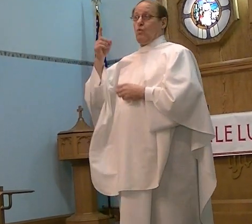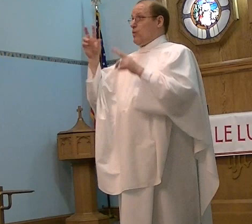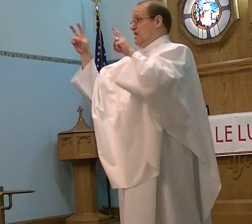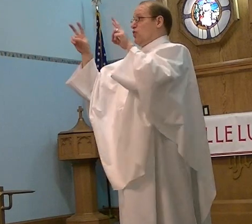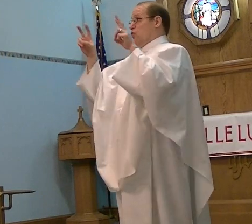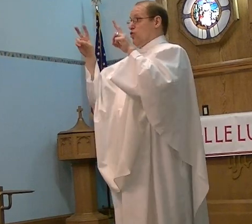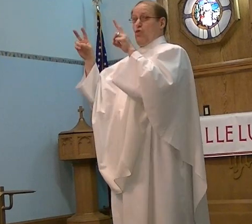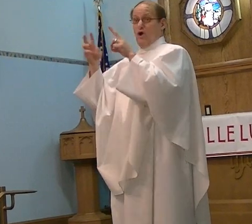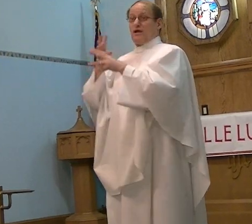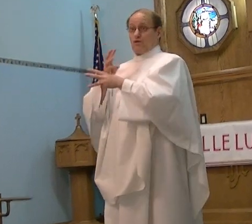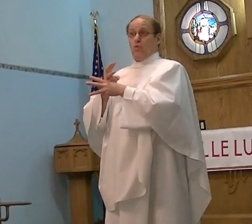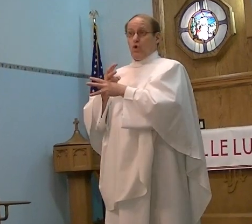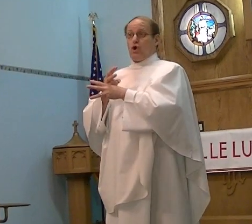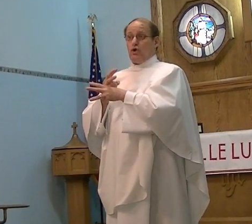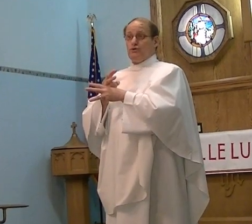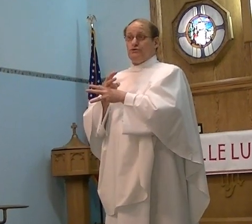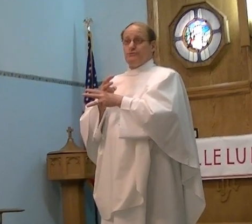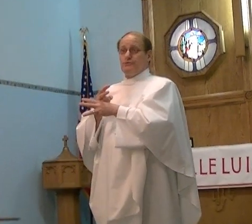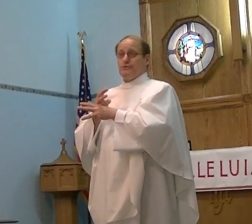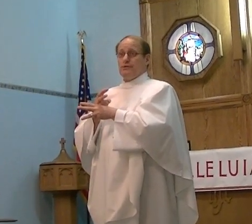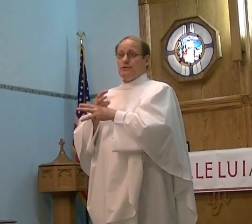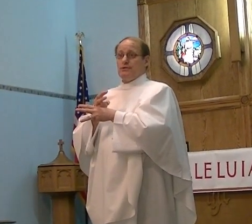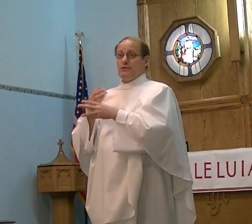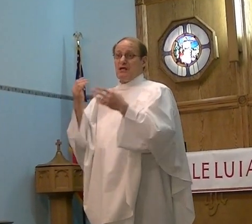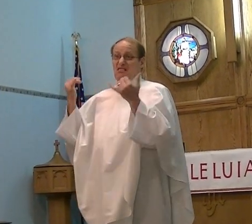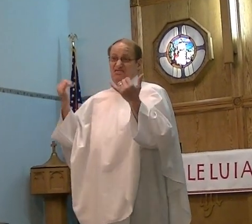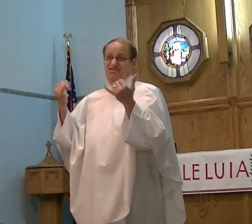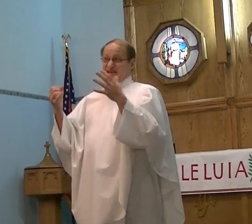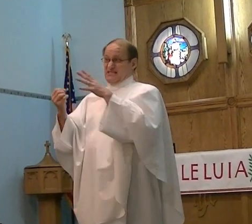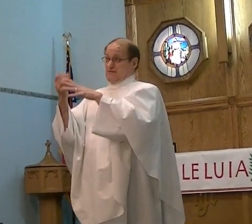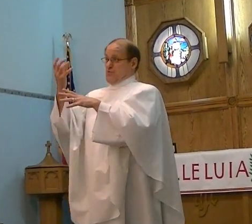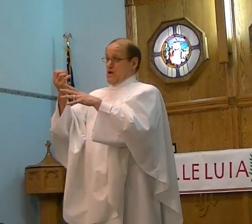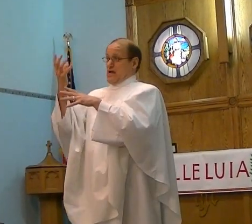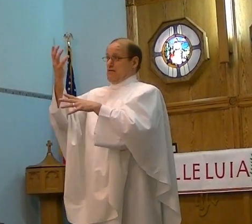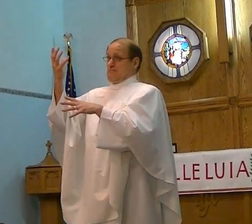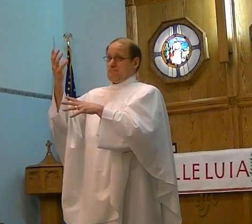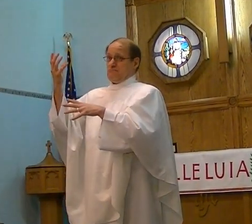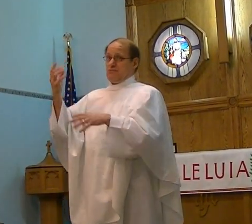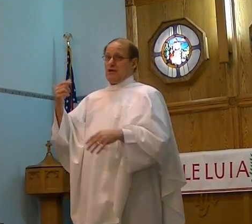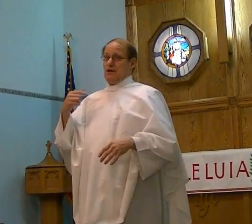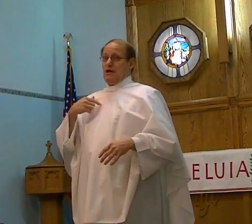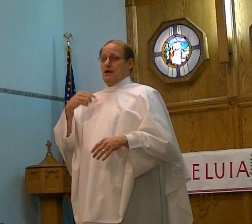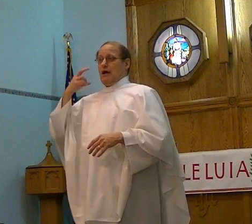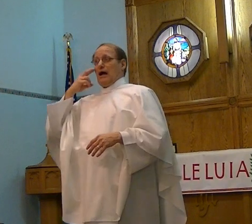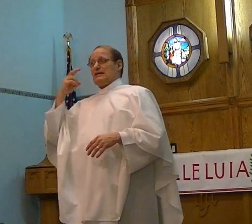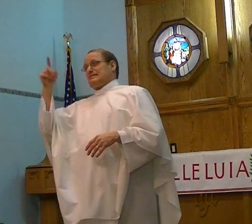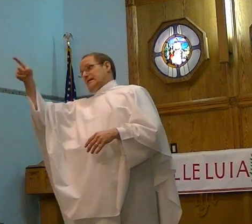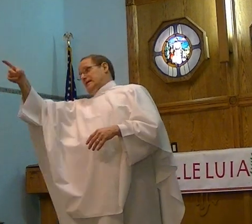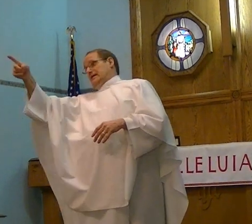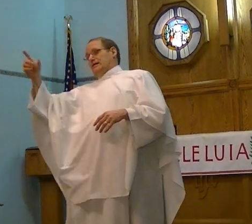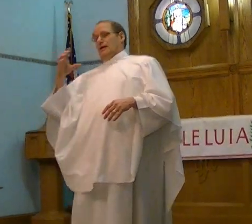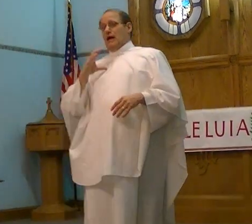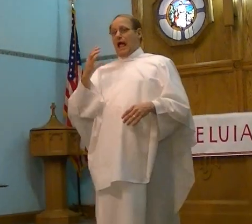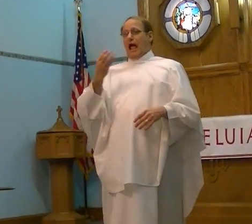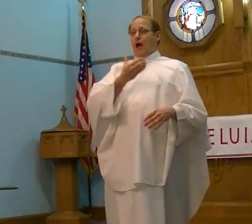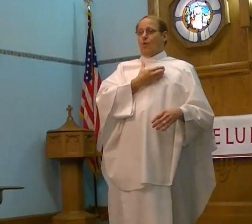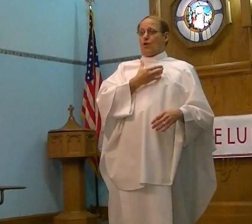we look for the world. This spring, I see our